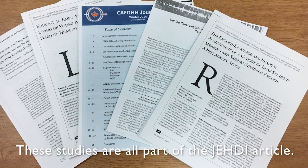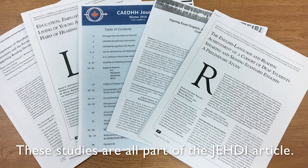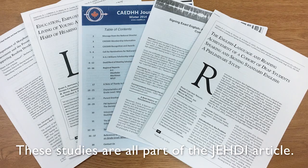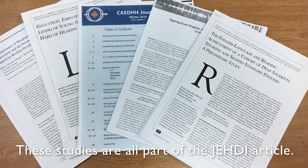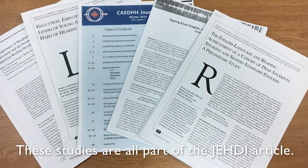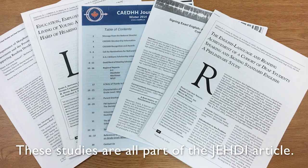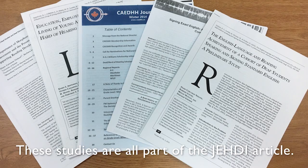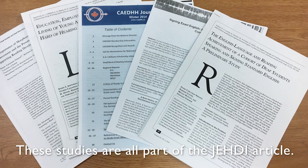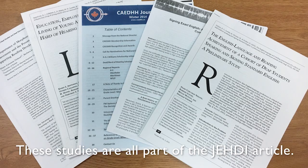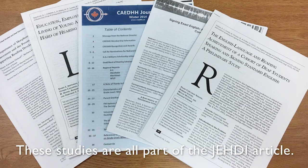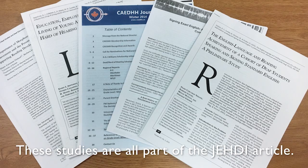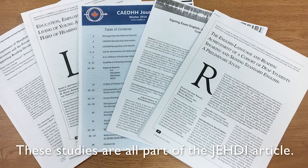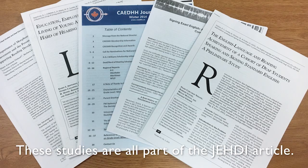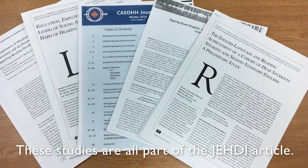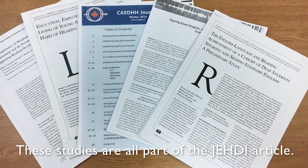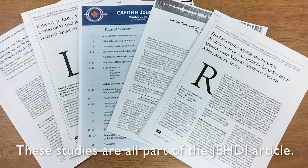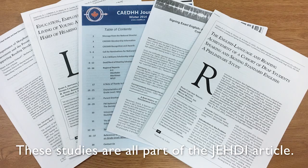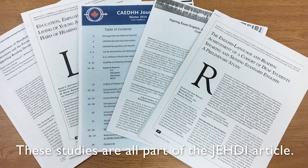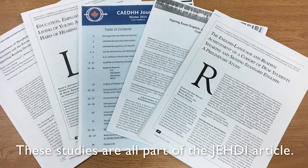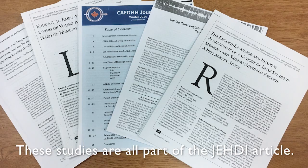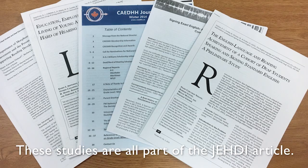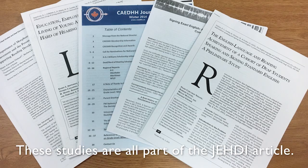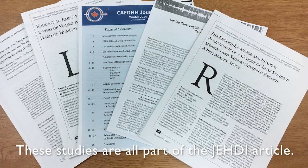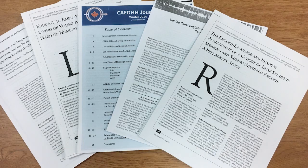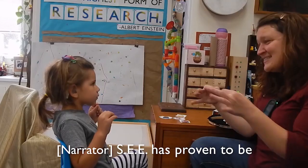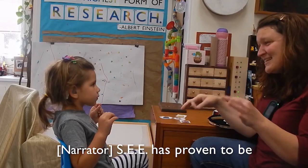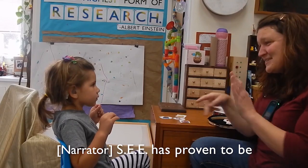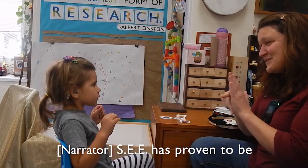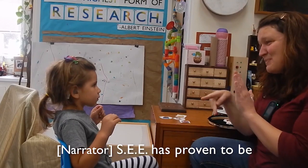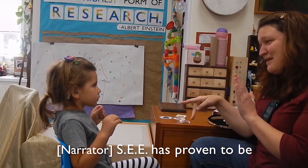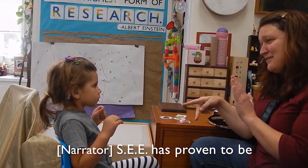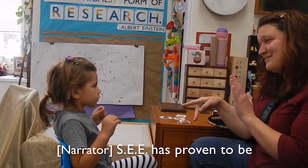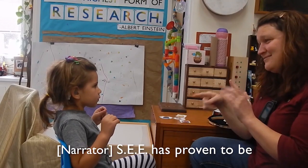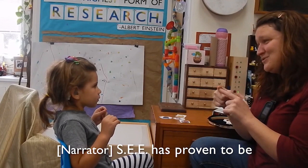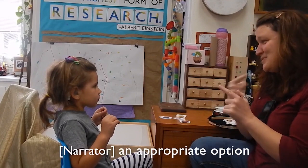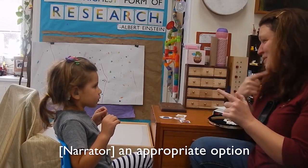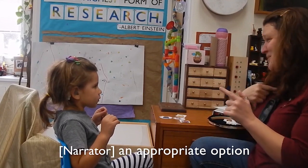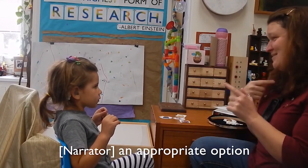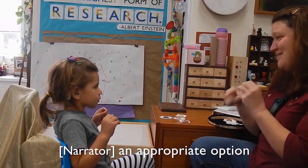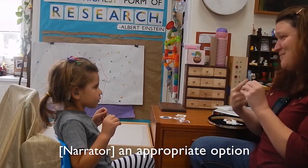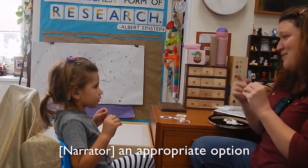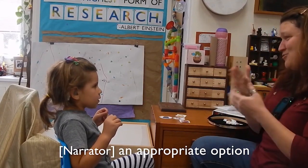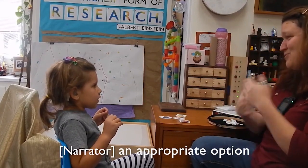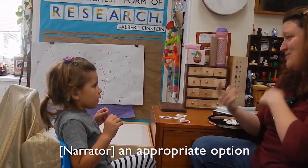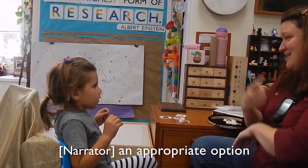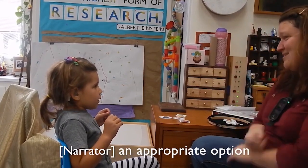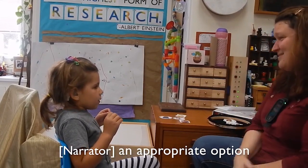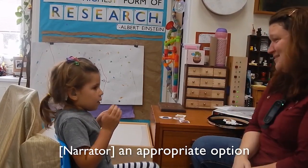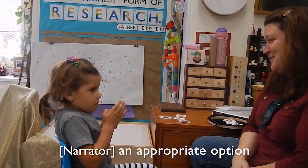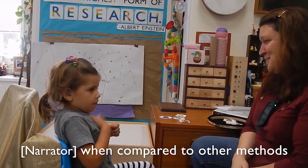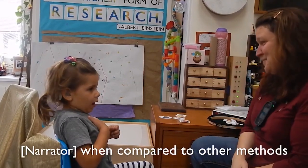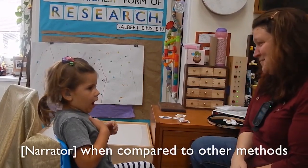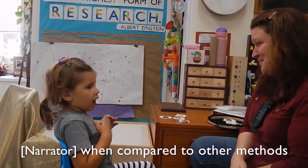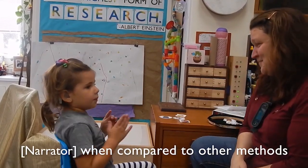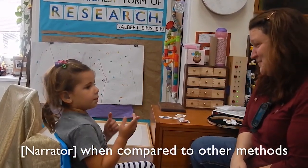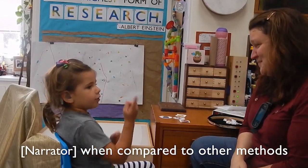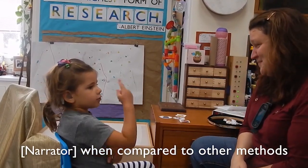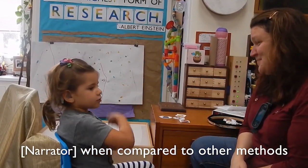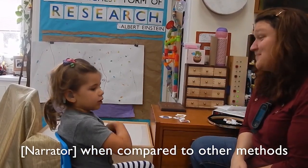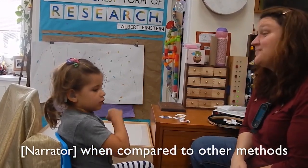the JEHDI article. C has proven to be an appropriate option when compared to other methods